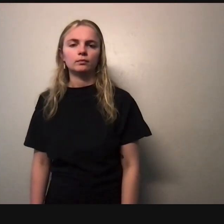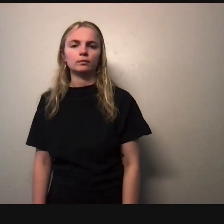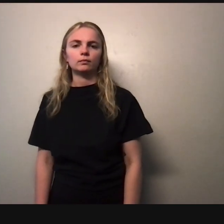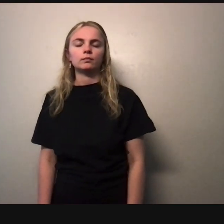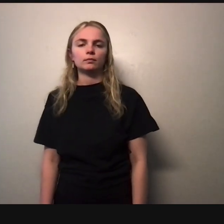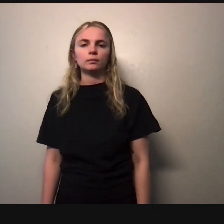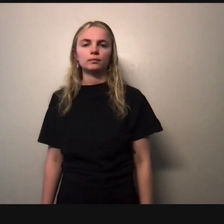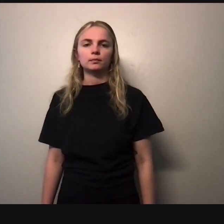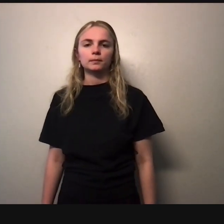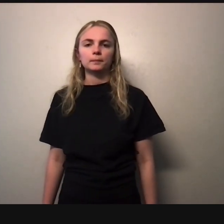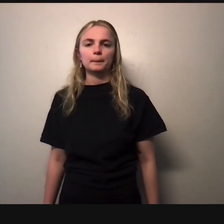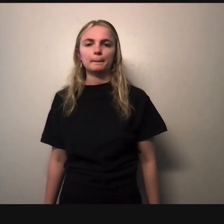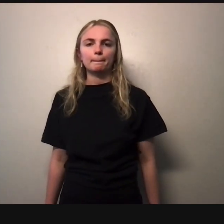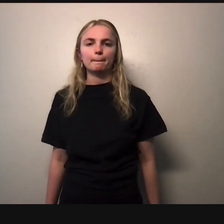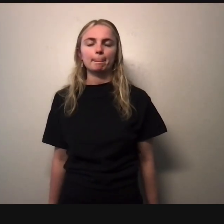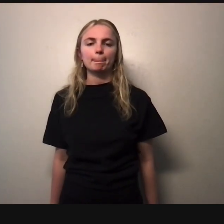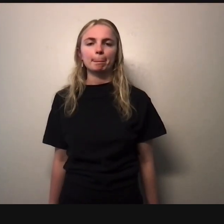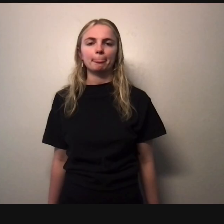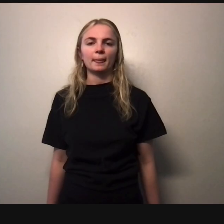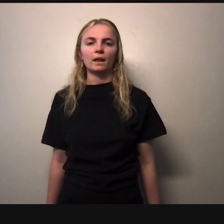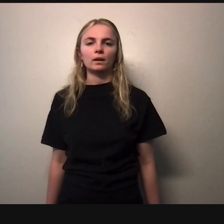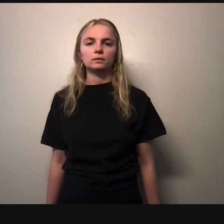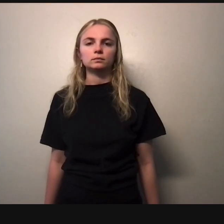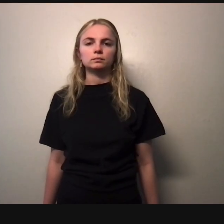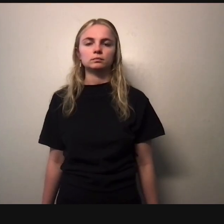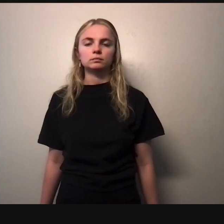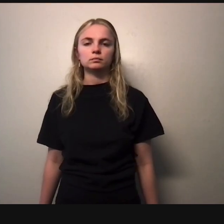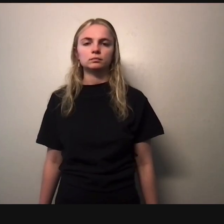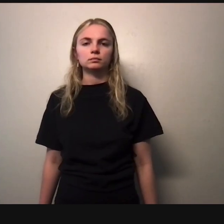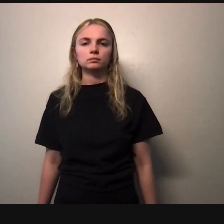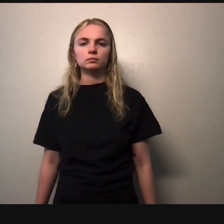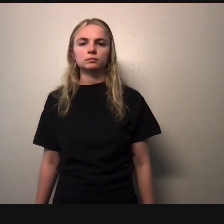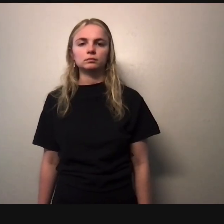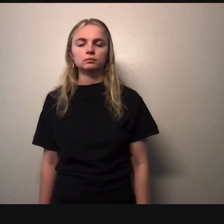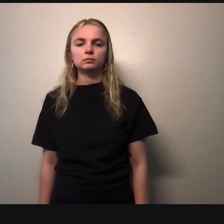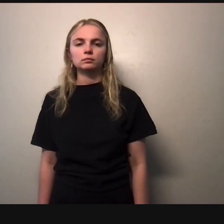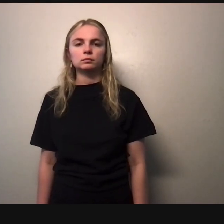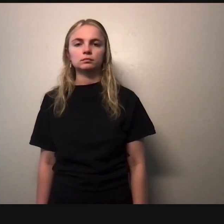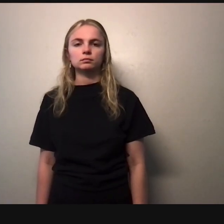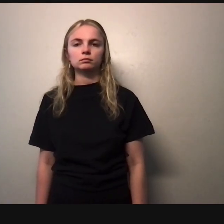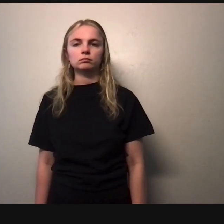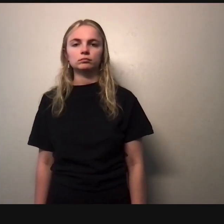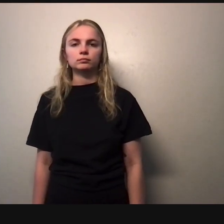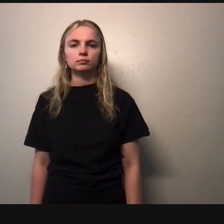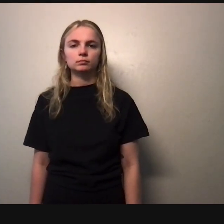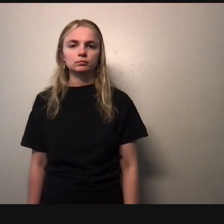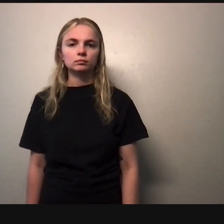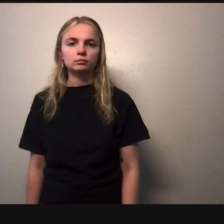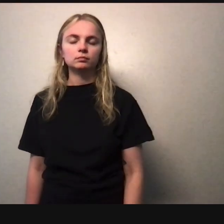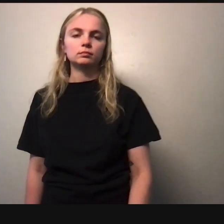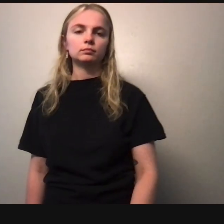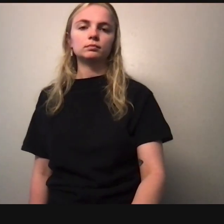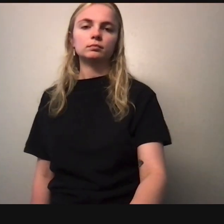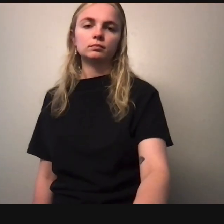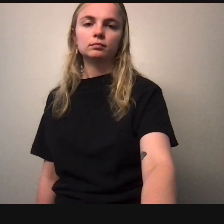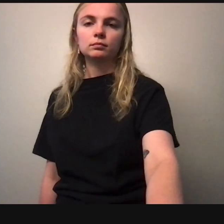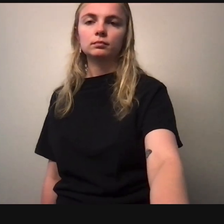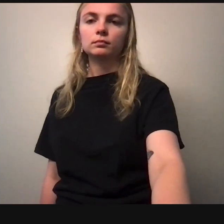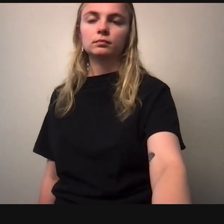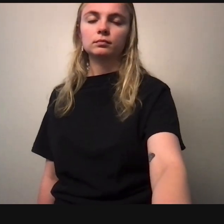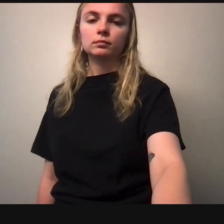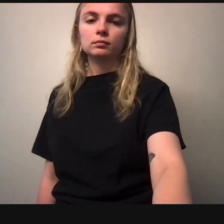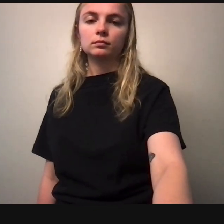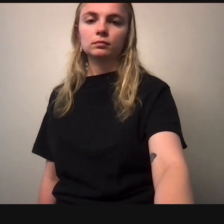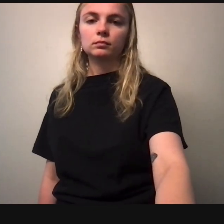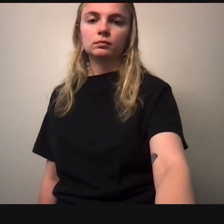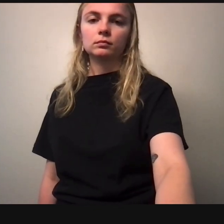Explained to this day, there was no test results that show any problems. It was like nothing ever happened in my entire life. So to this day, I have never